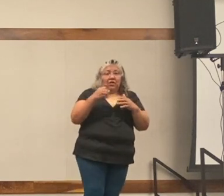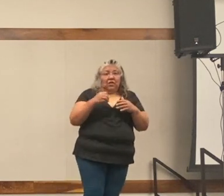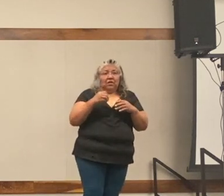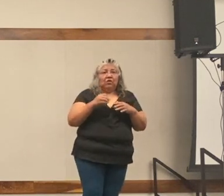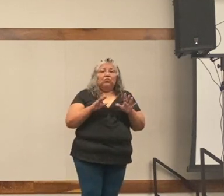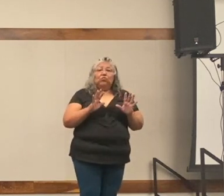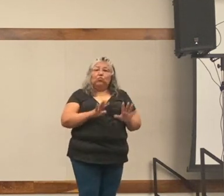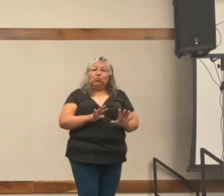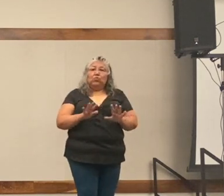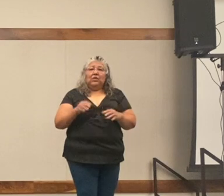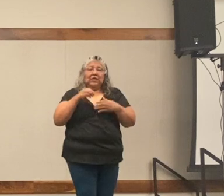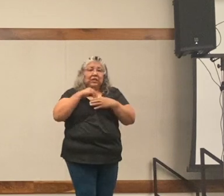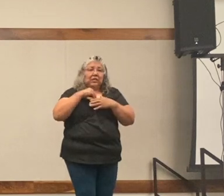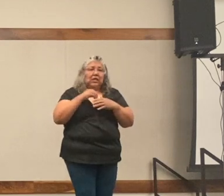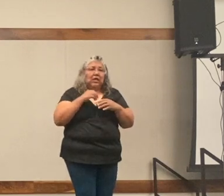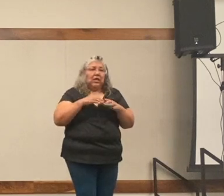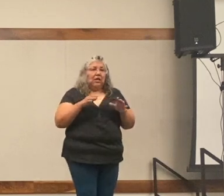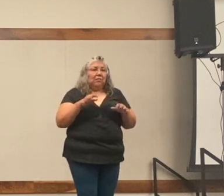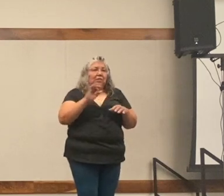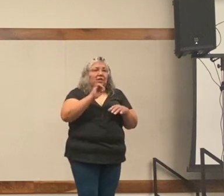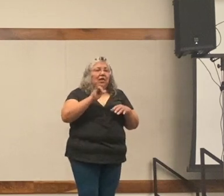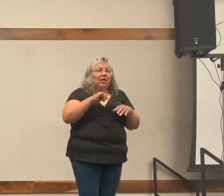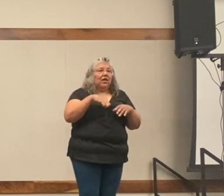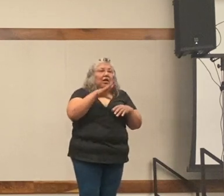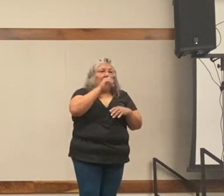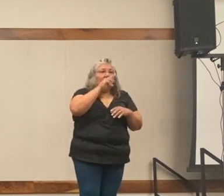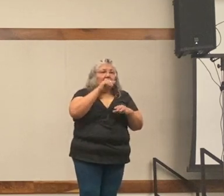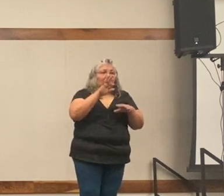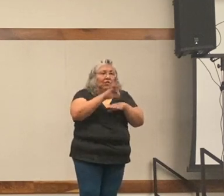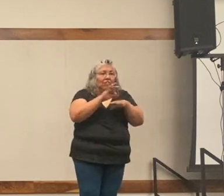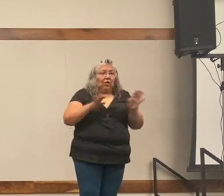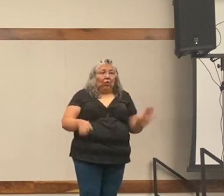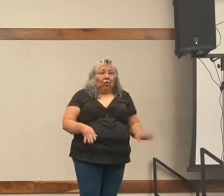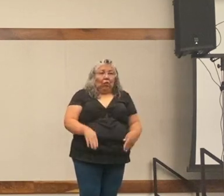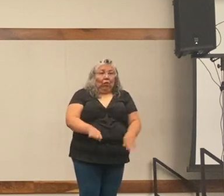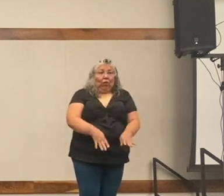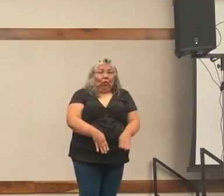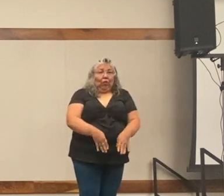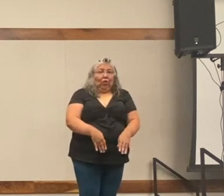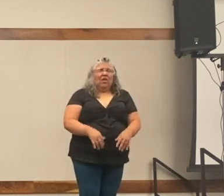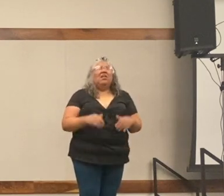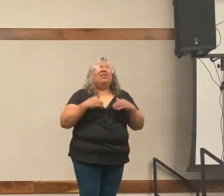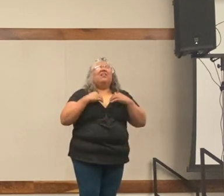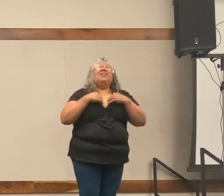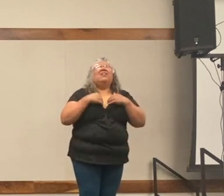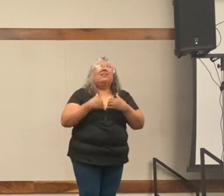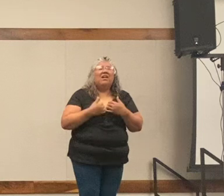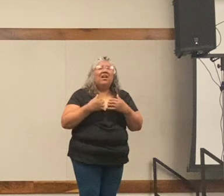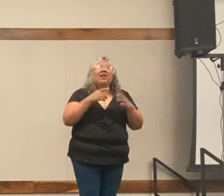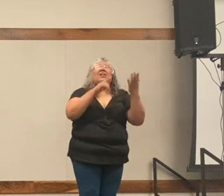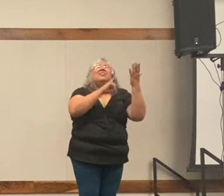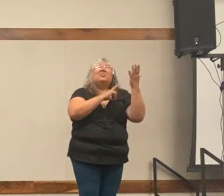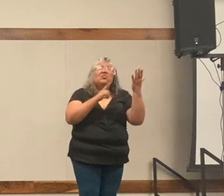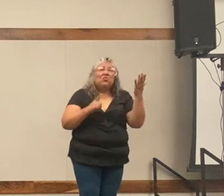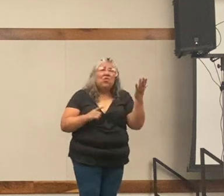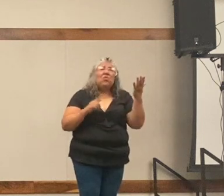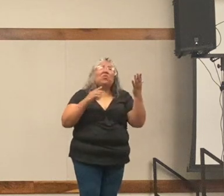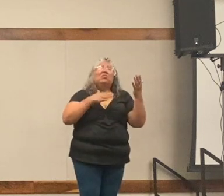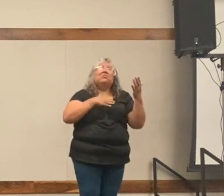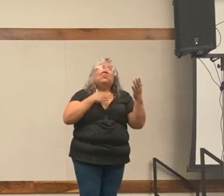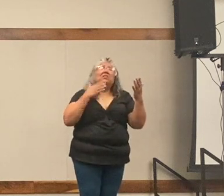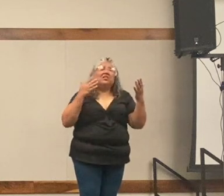it cool. But on the inside, I'm like a duck's feet in the water. I'm just like this. I'm just exhausted. I need the Lord to rise